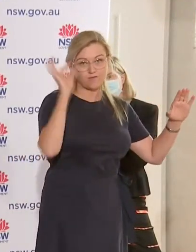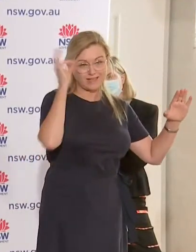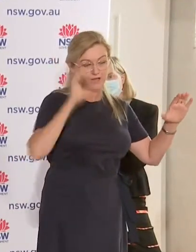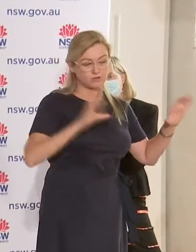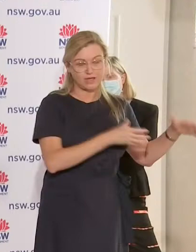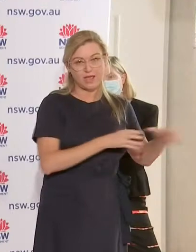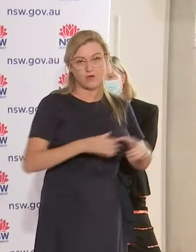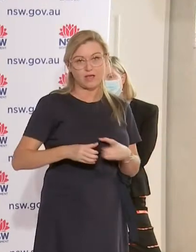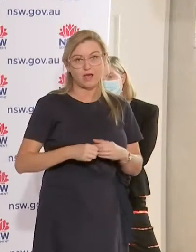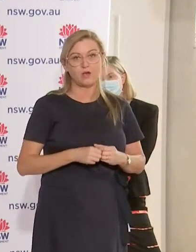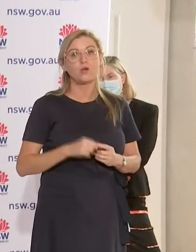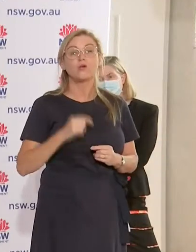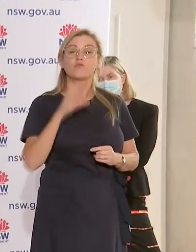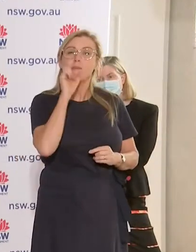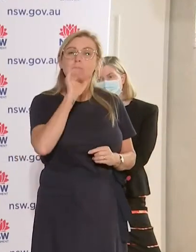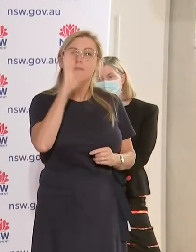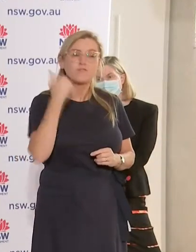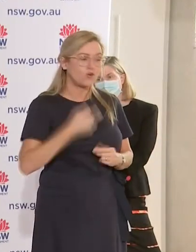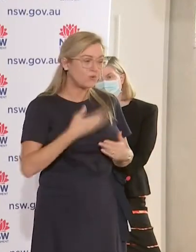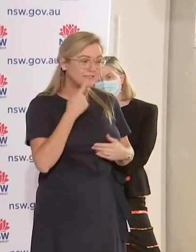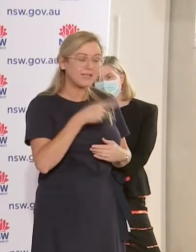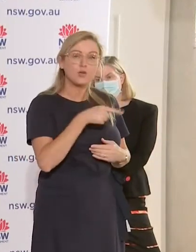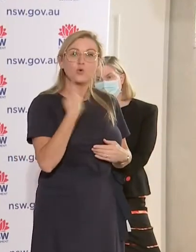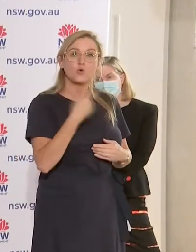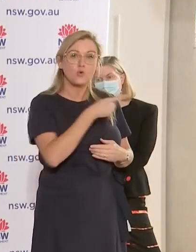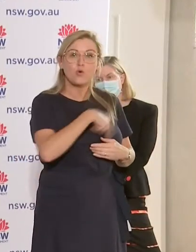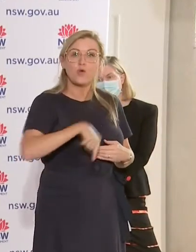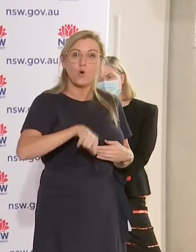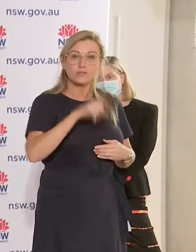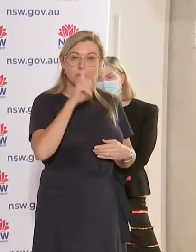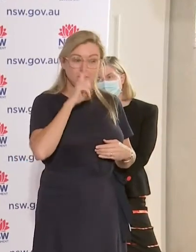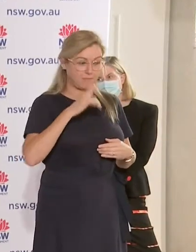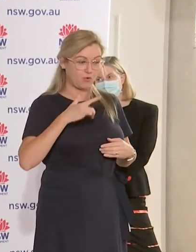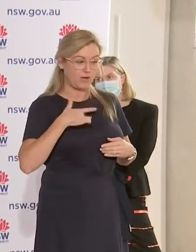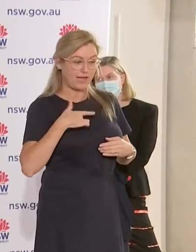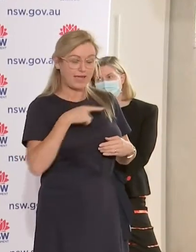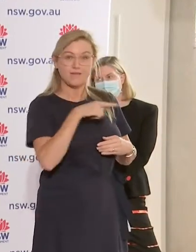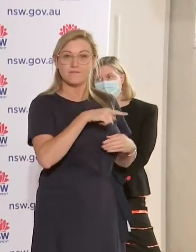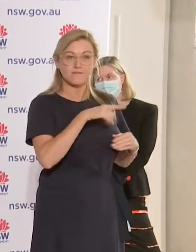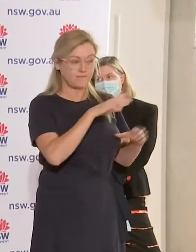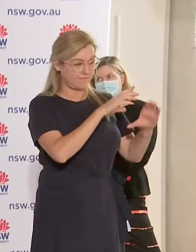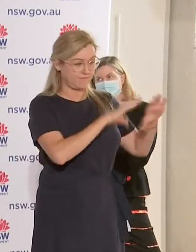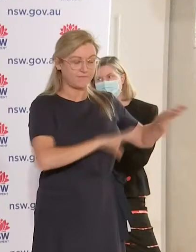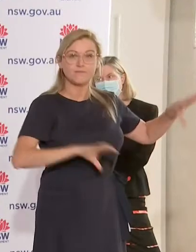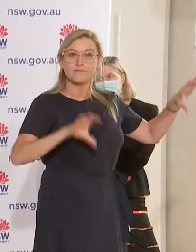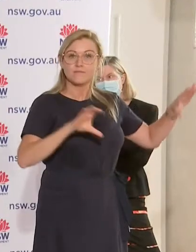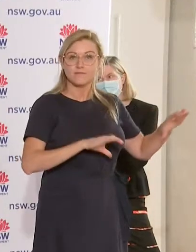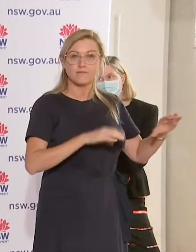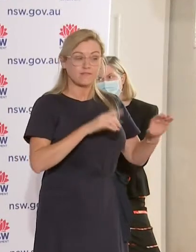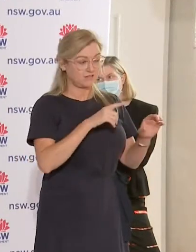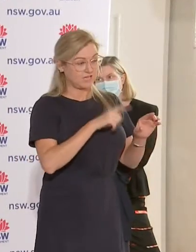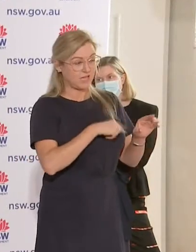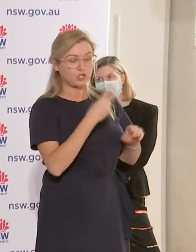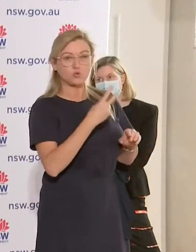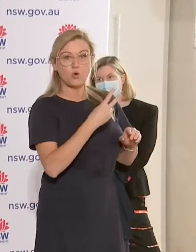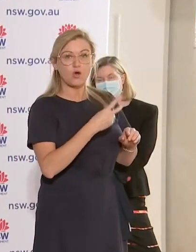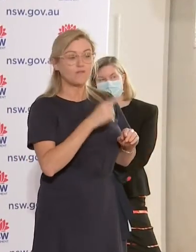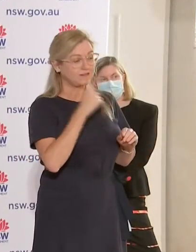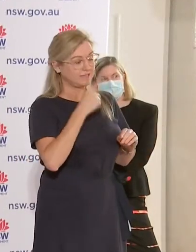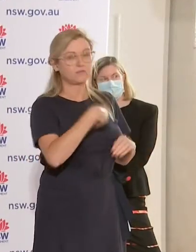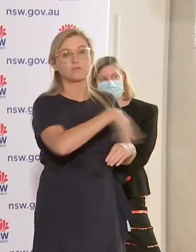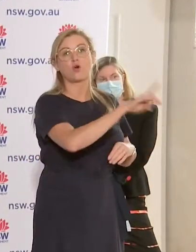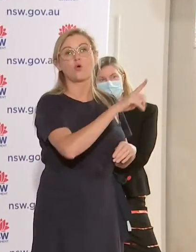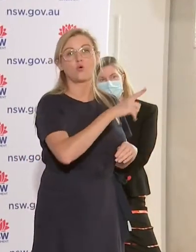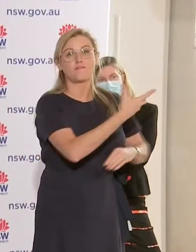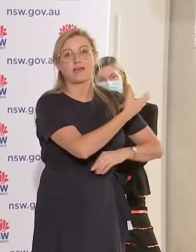the opportunity to get vaccinated, all the HSC students, and we're encouraged to hear that other students outside those areas are also choosing to get